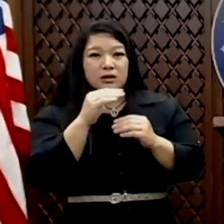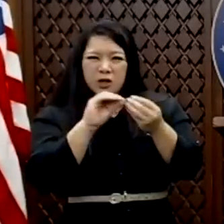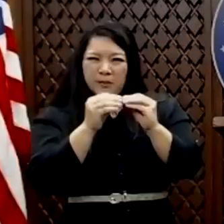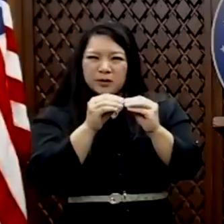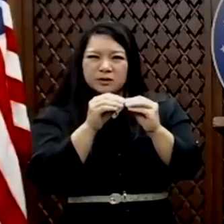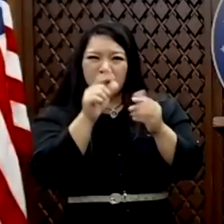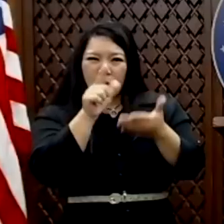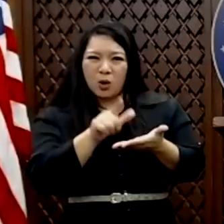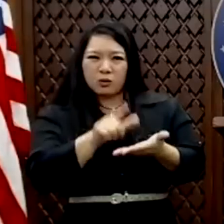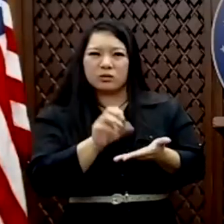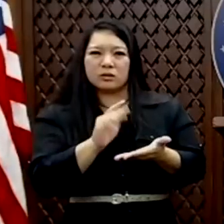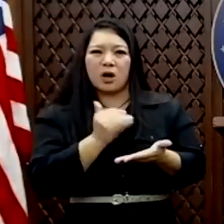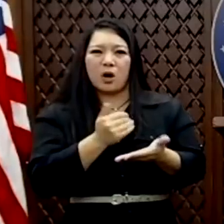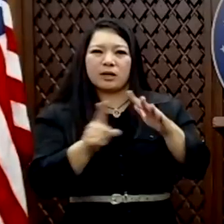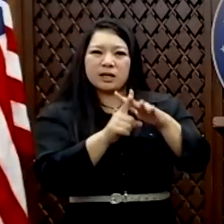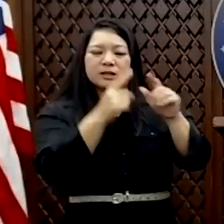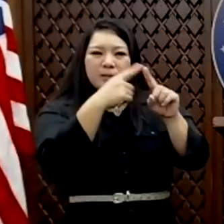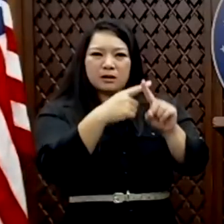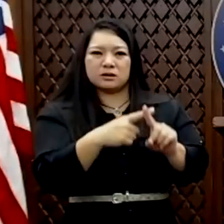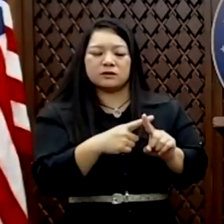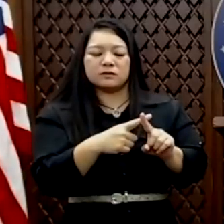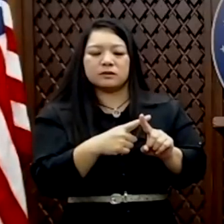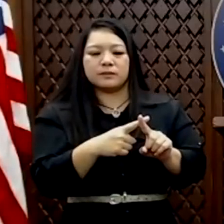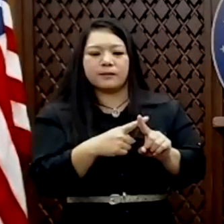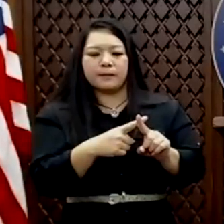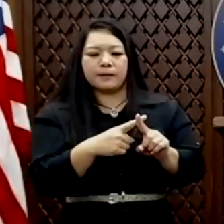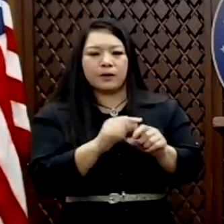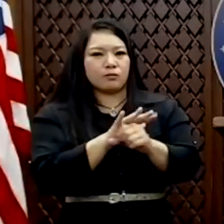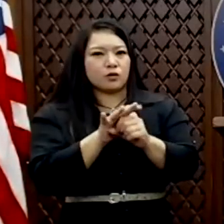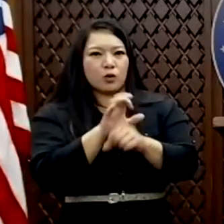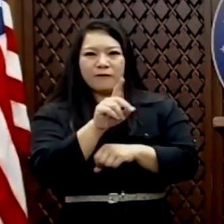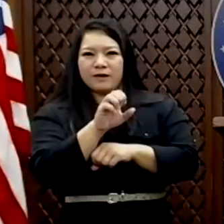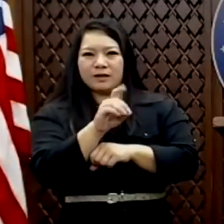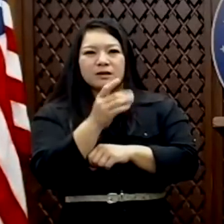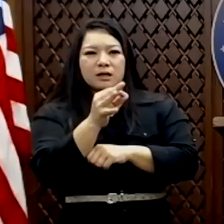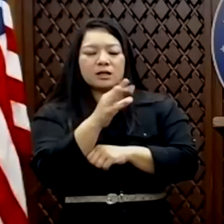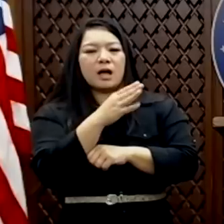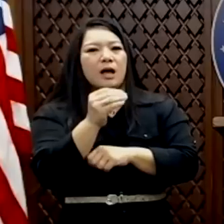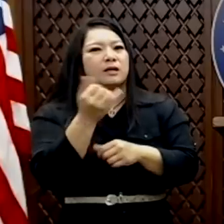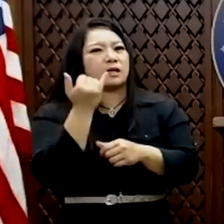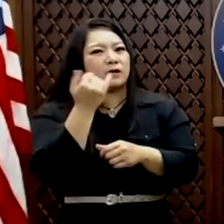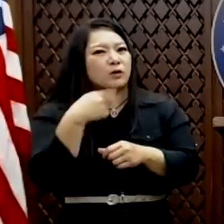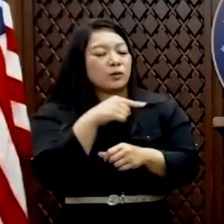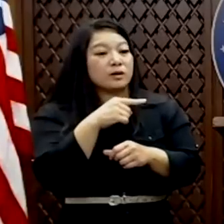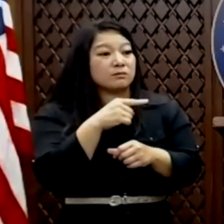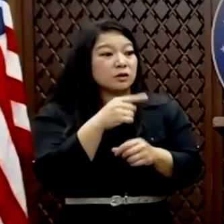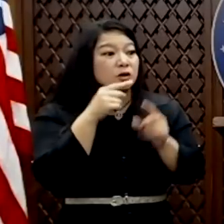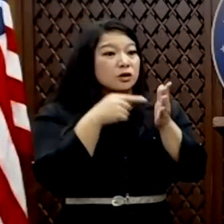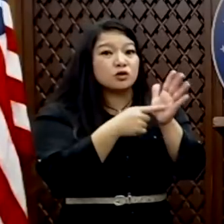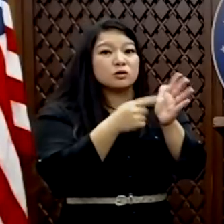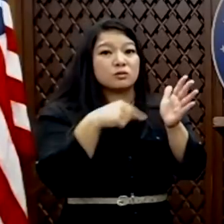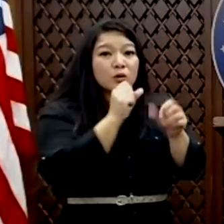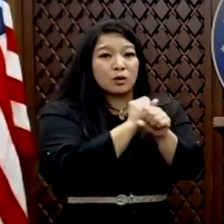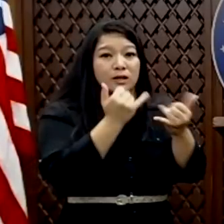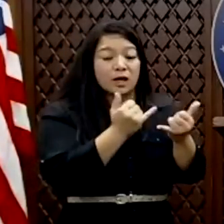in our cases. So if there's already signs that it is working, we just have to